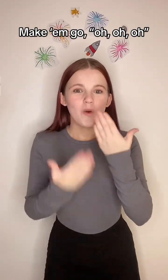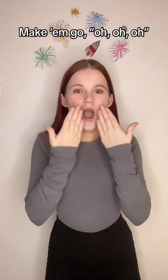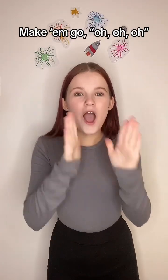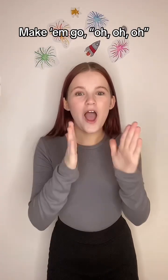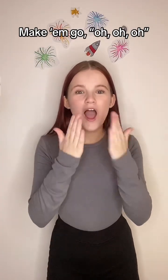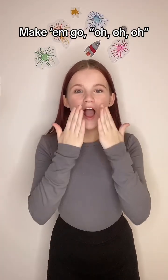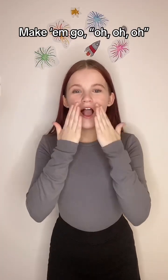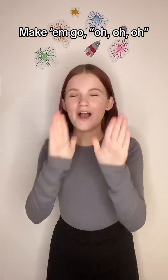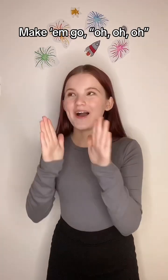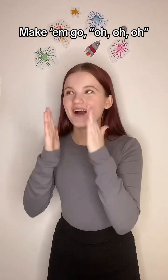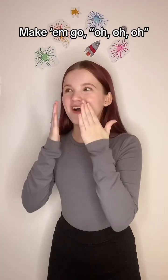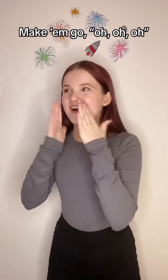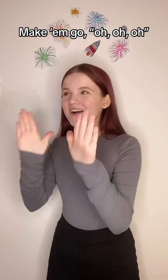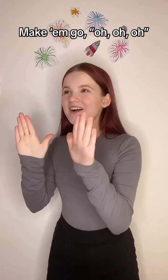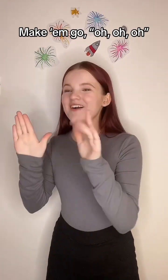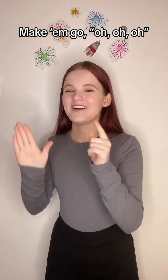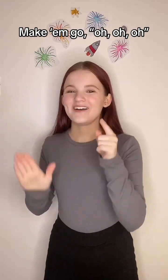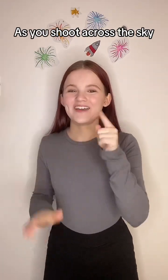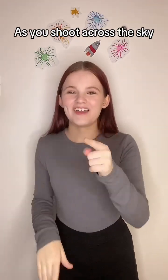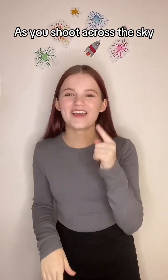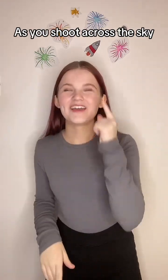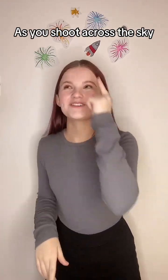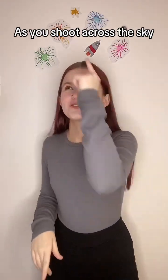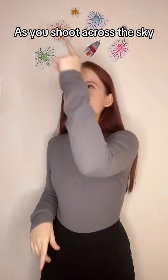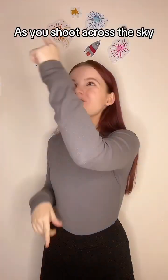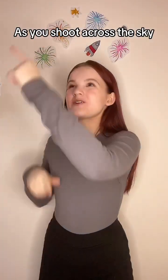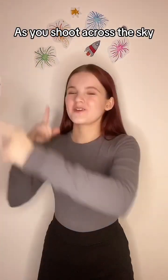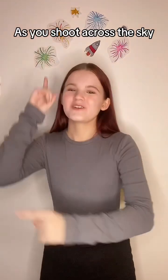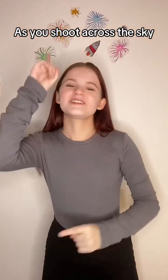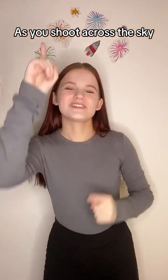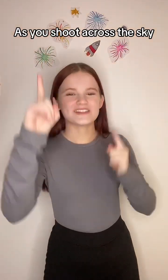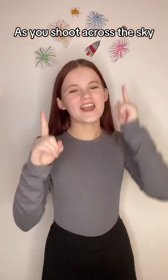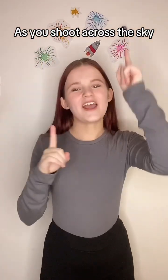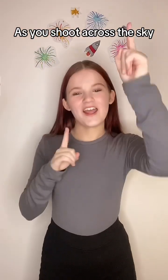ah ah ah. As you shoot across the sky.